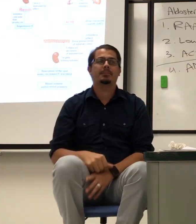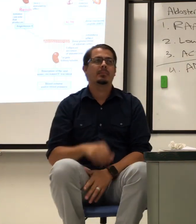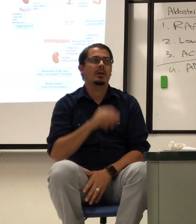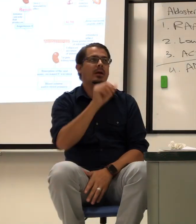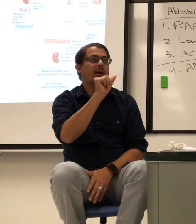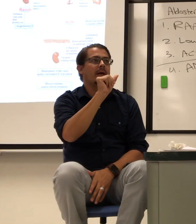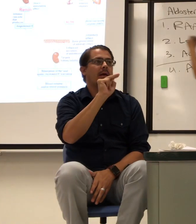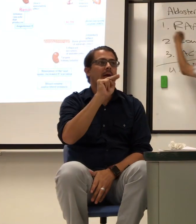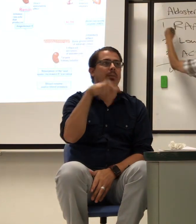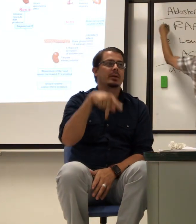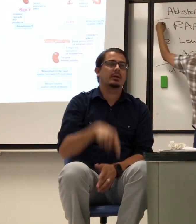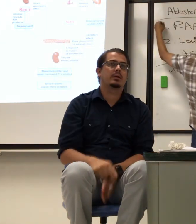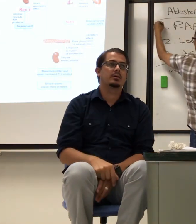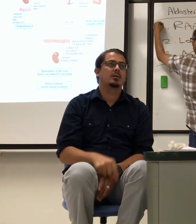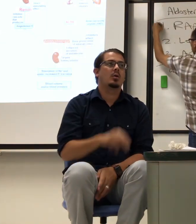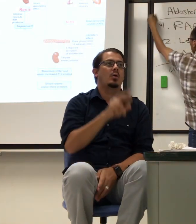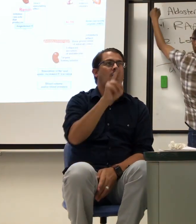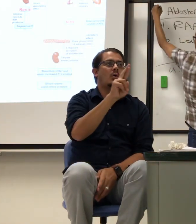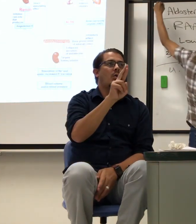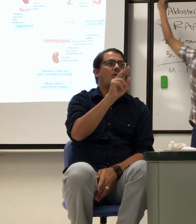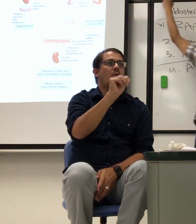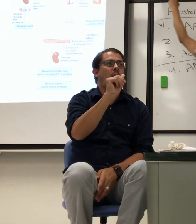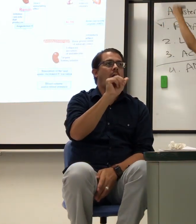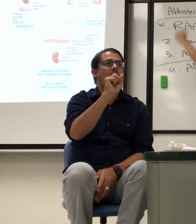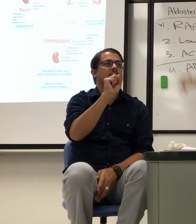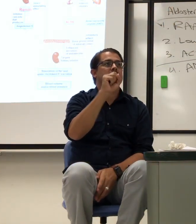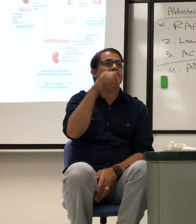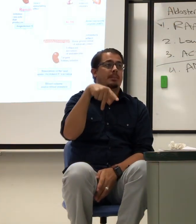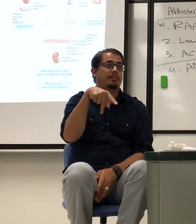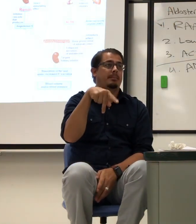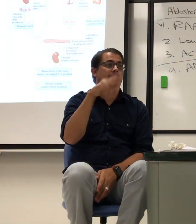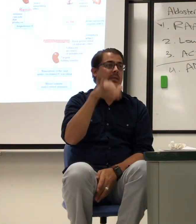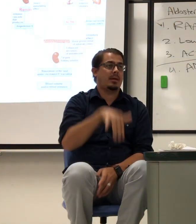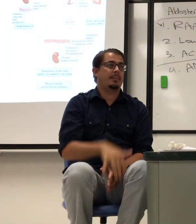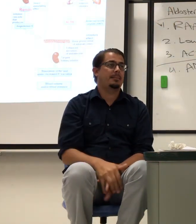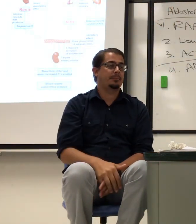So this one, this RAS mechanism,